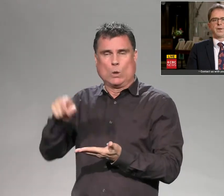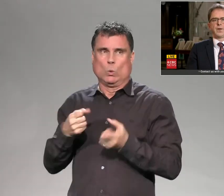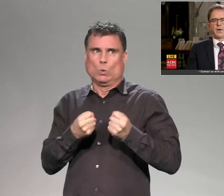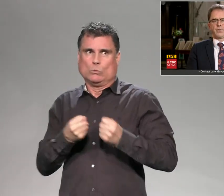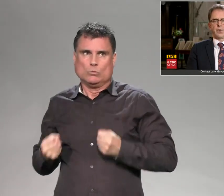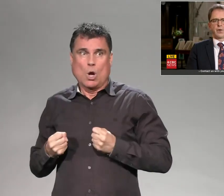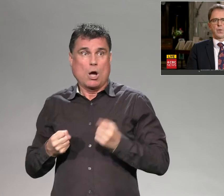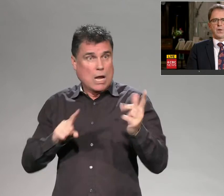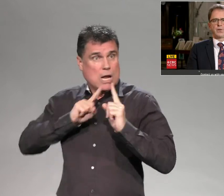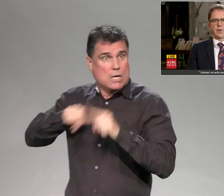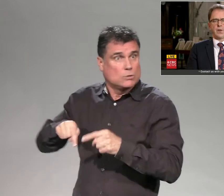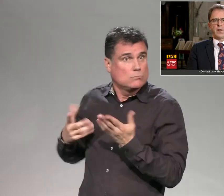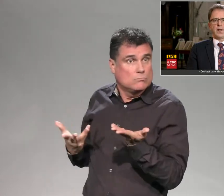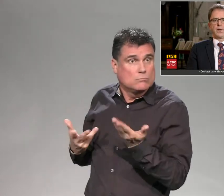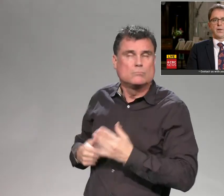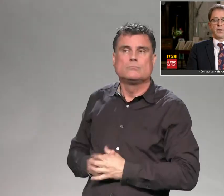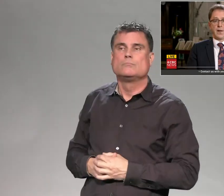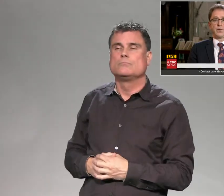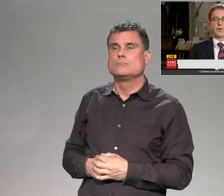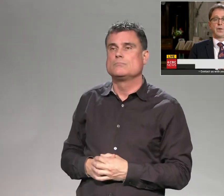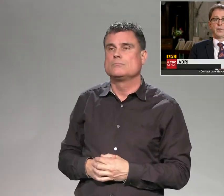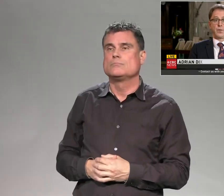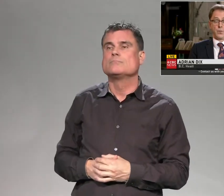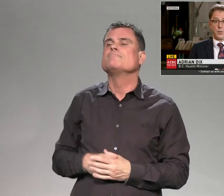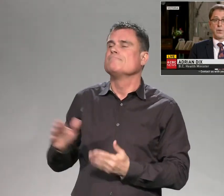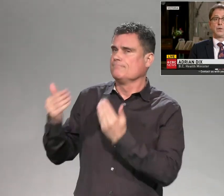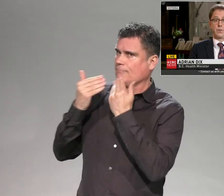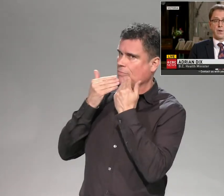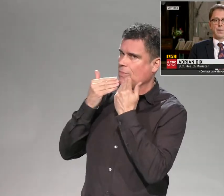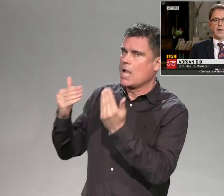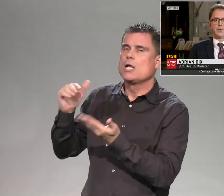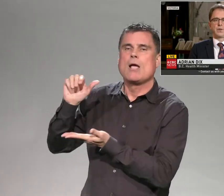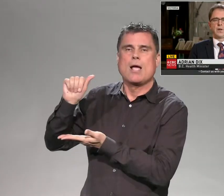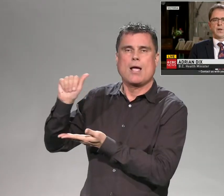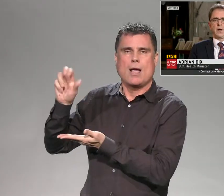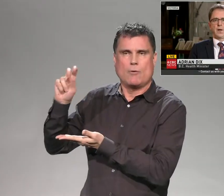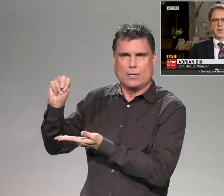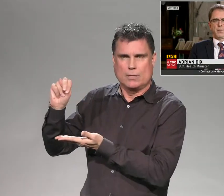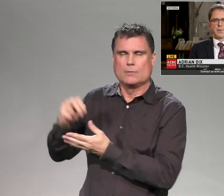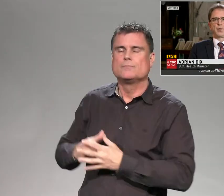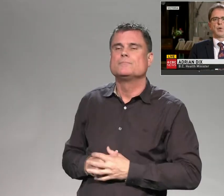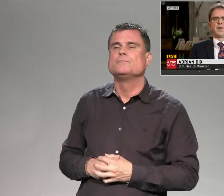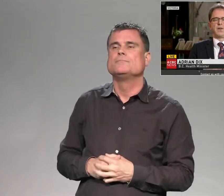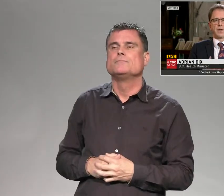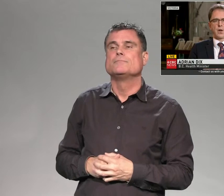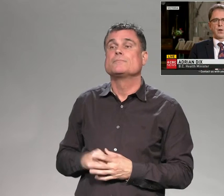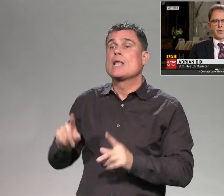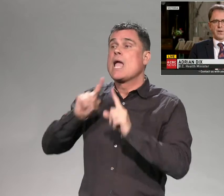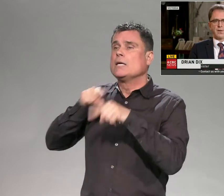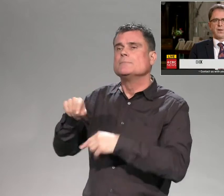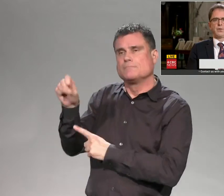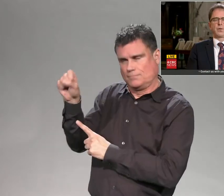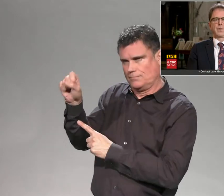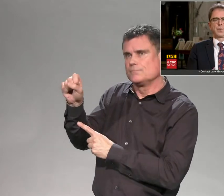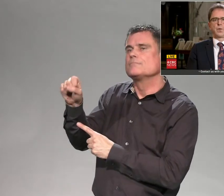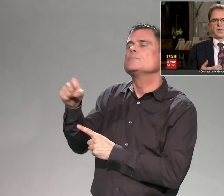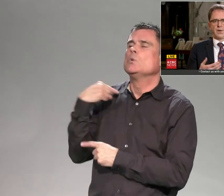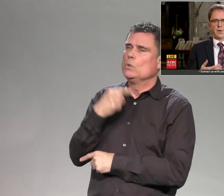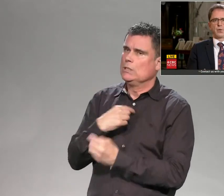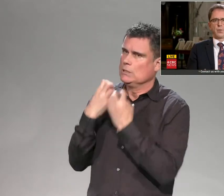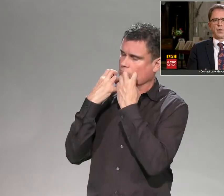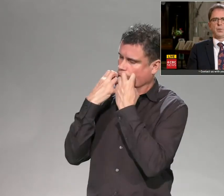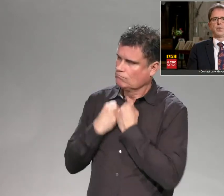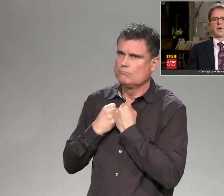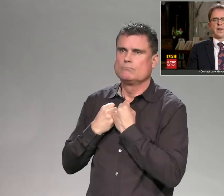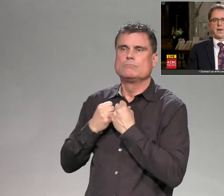Hey, thanks, Aaron, for your question. And the answer is that we do very much. People who live in congregate living, so people who are